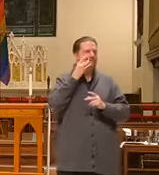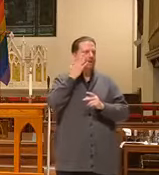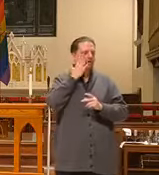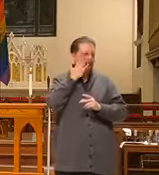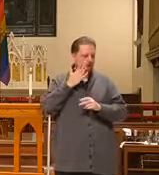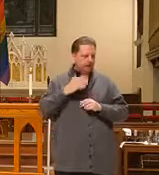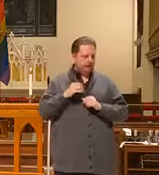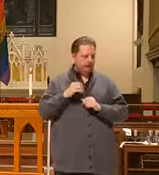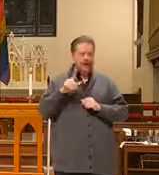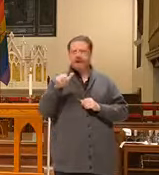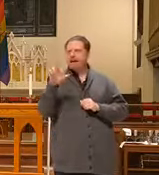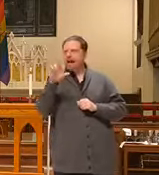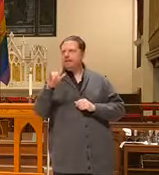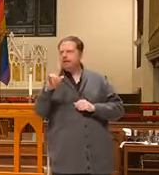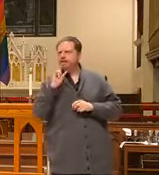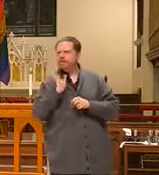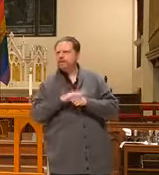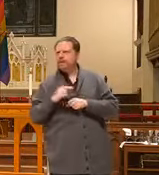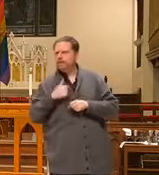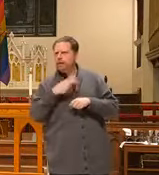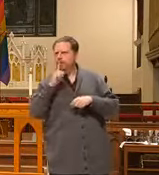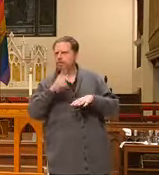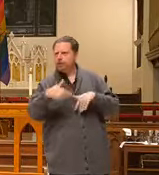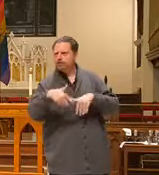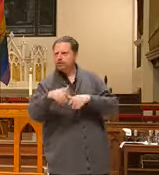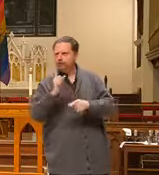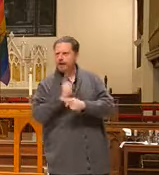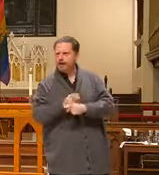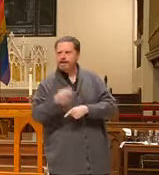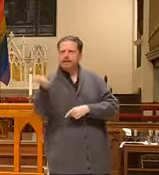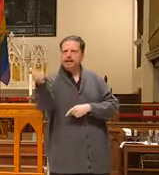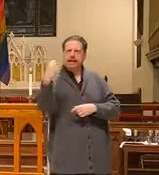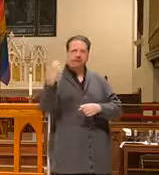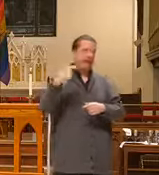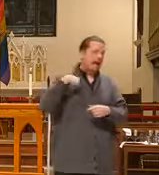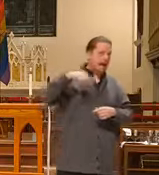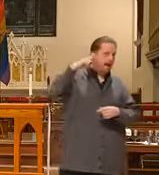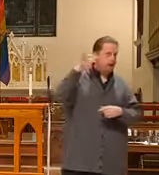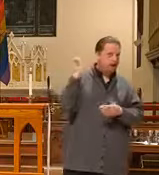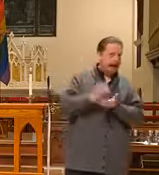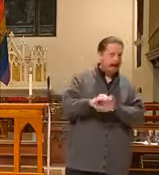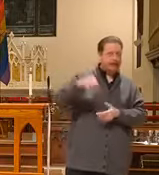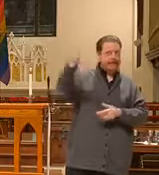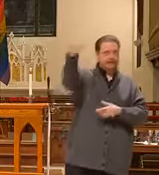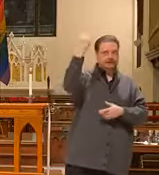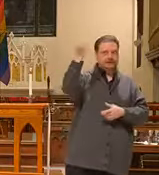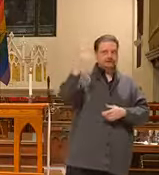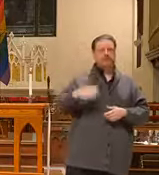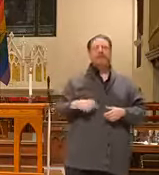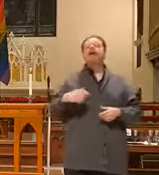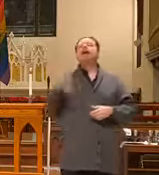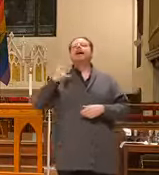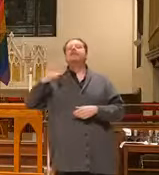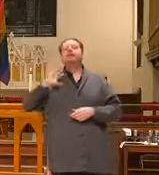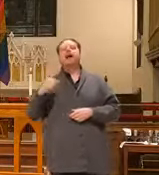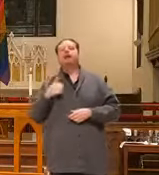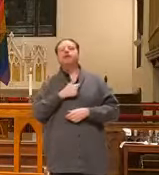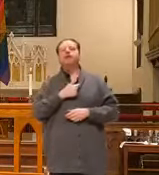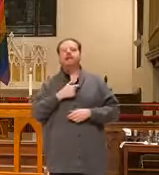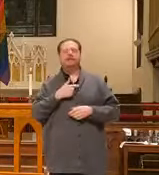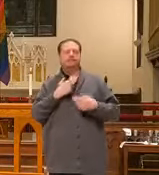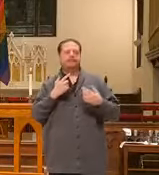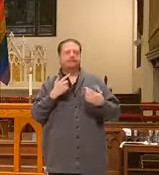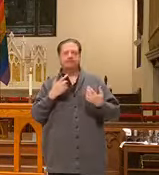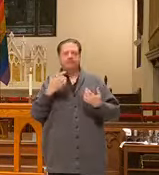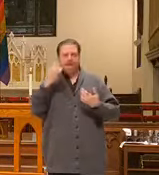Larry, confirm that we're marching. Yes, that's what I hear. Okay, in the past, we have been, for